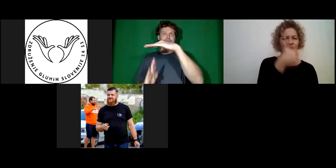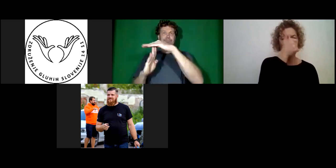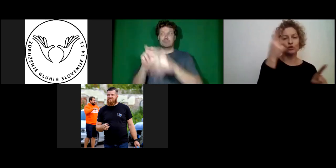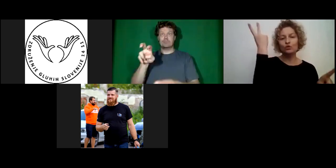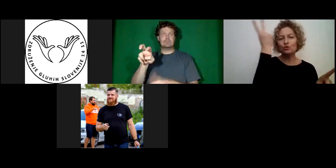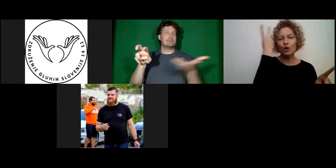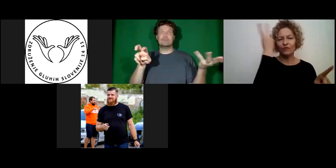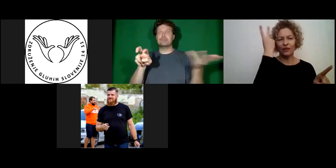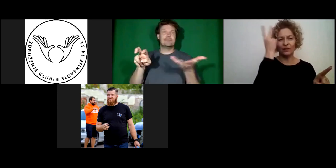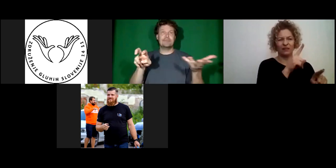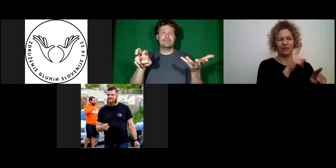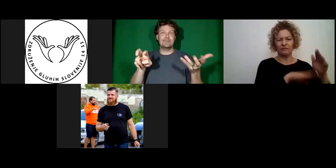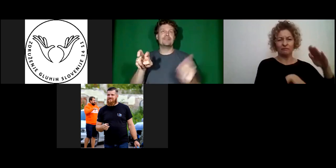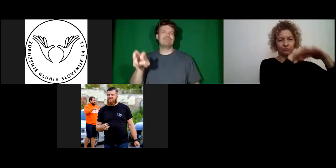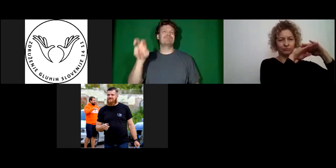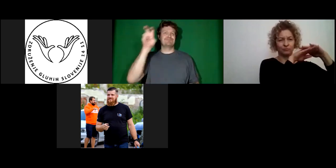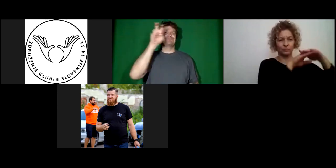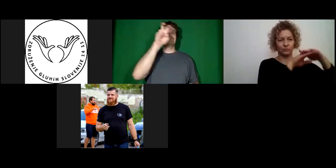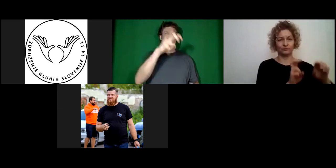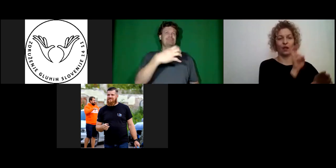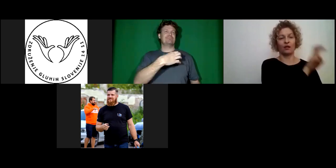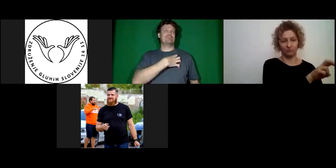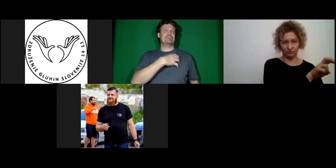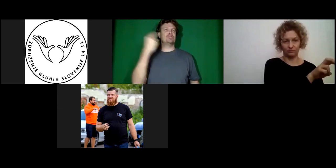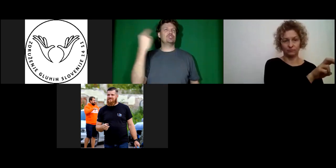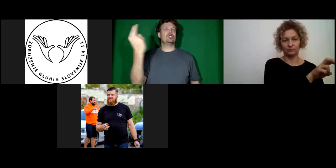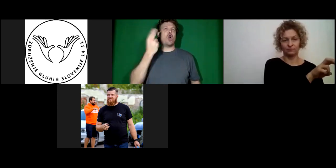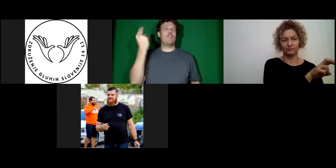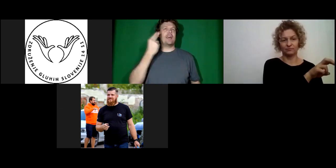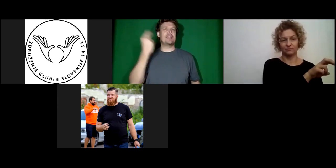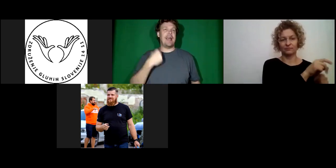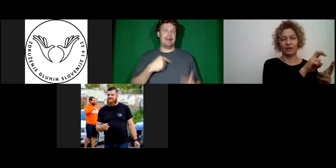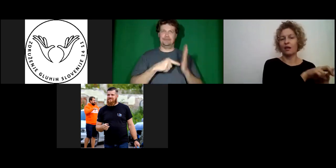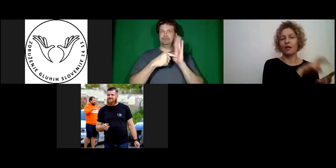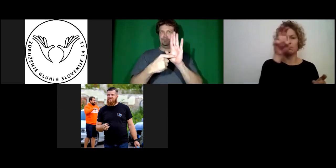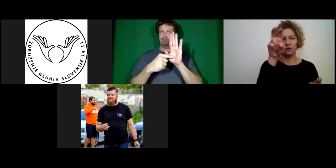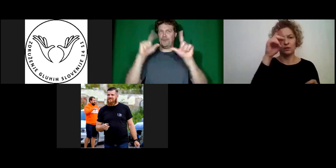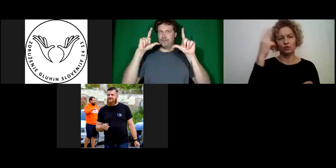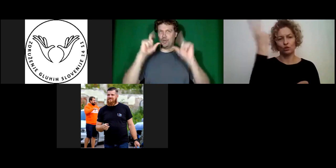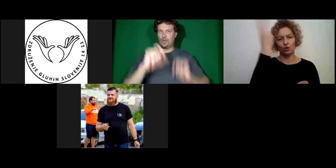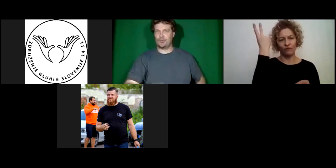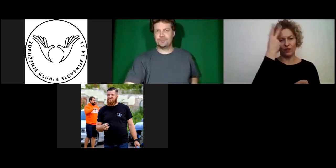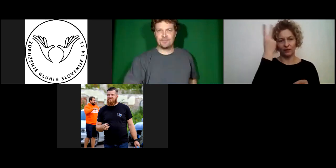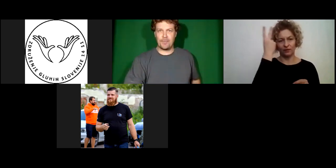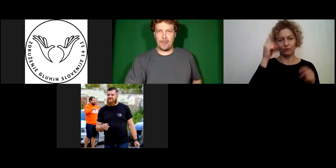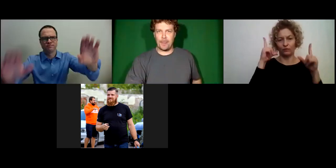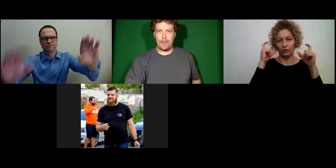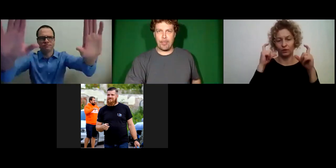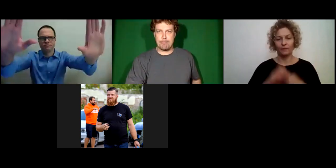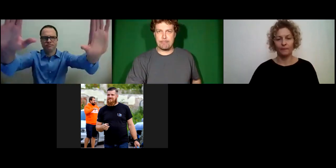best Slovenian team. And then once I had reached that level, I wanted to play for Slovenia.